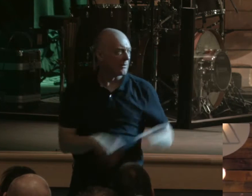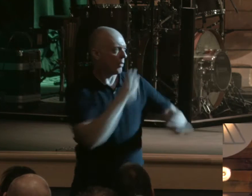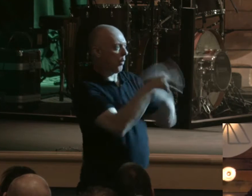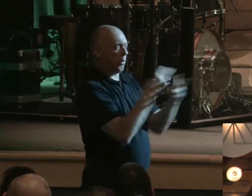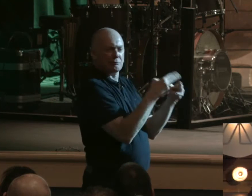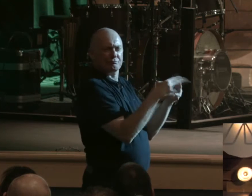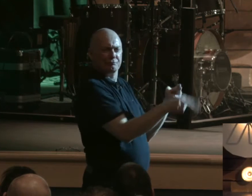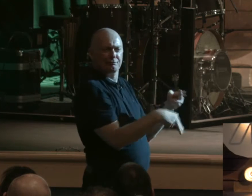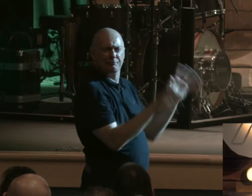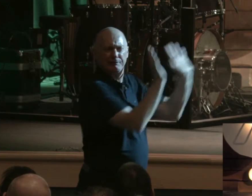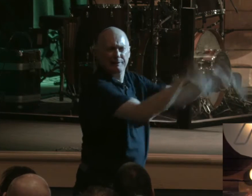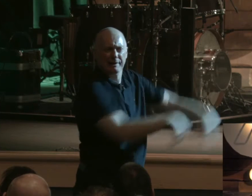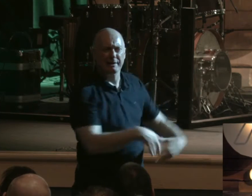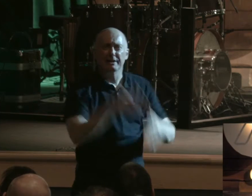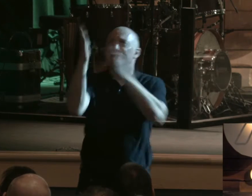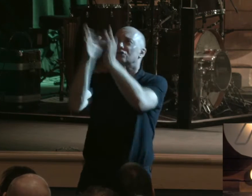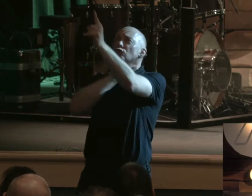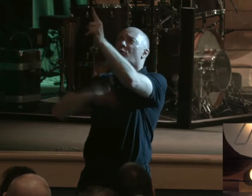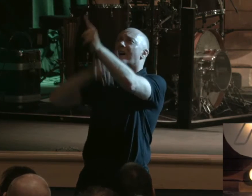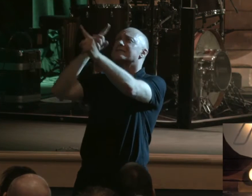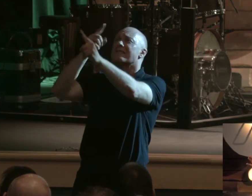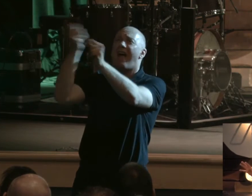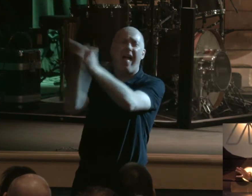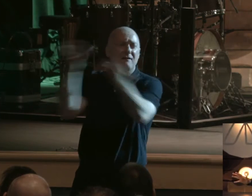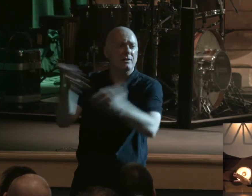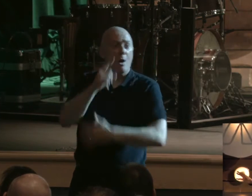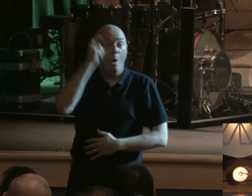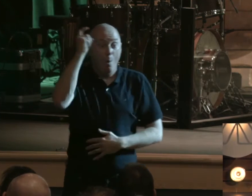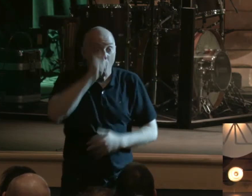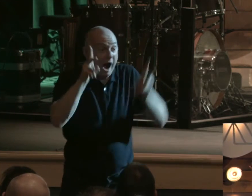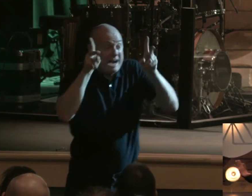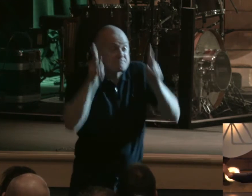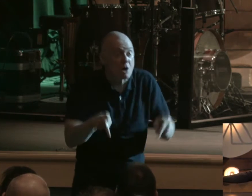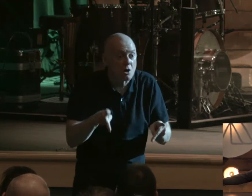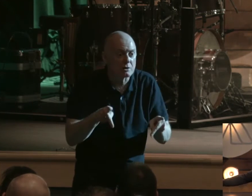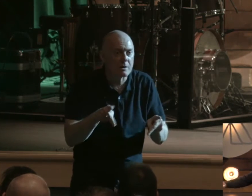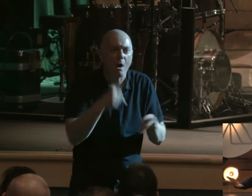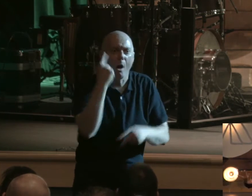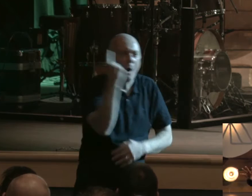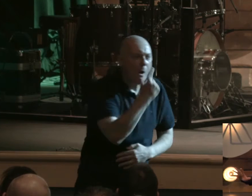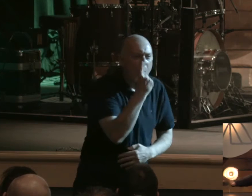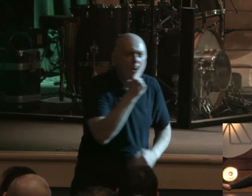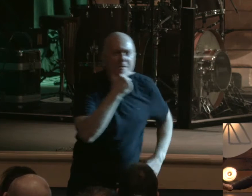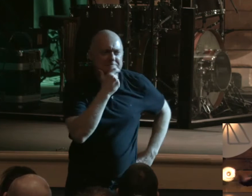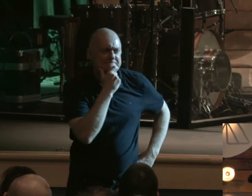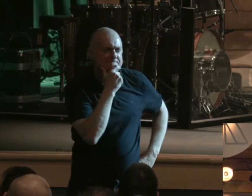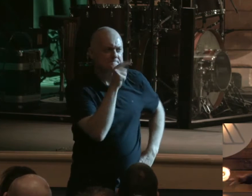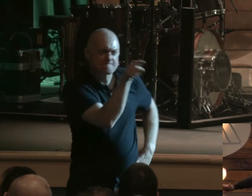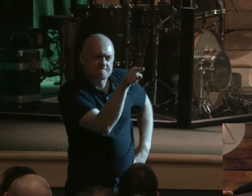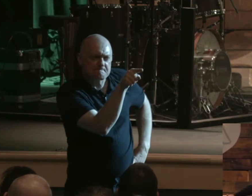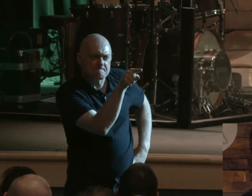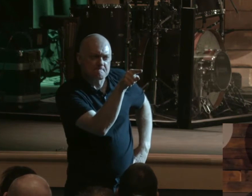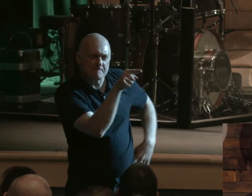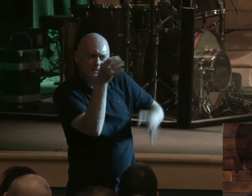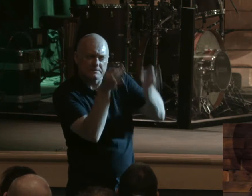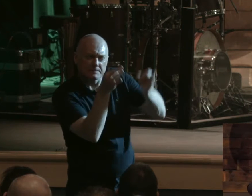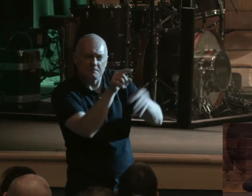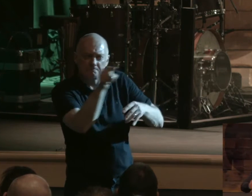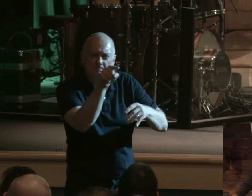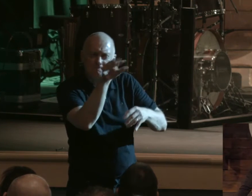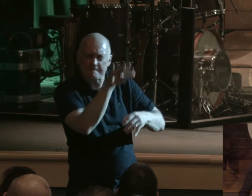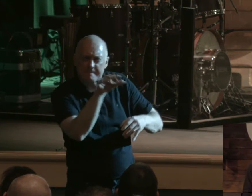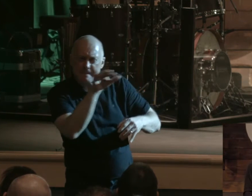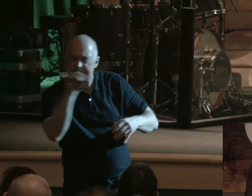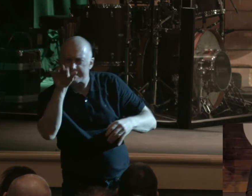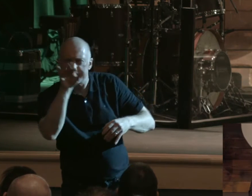not last. Jesus Christ is everything. He is glorious. The wise person is constantly discerning all the time what